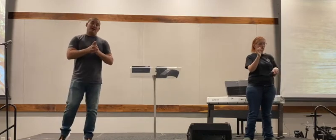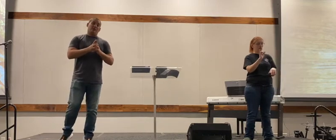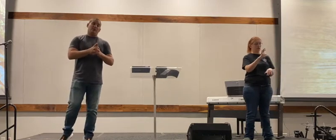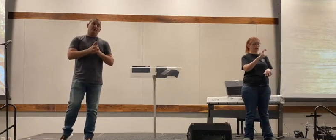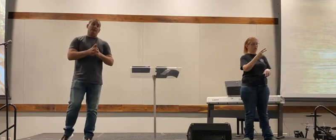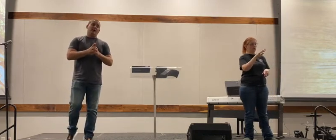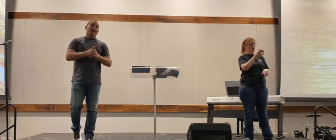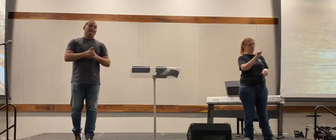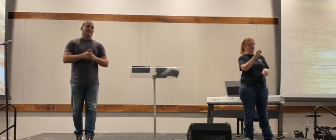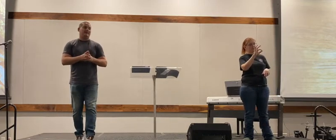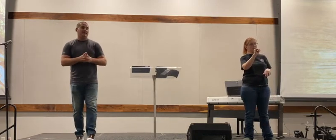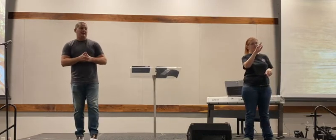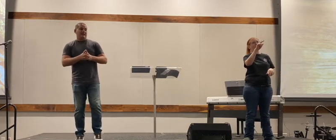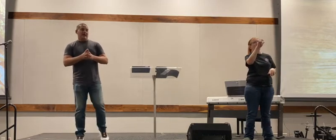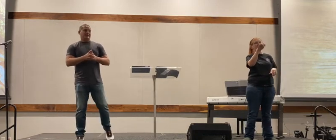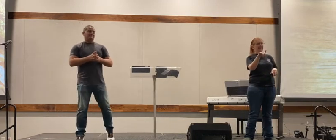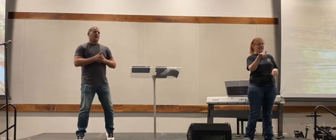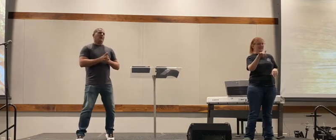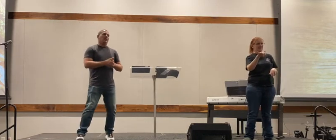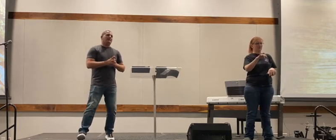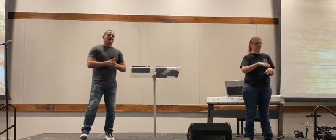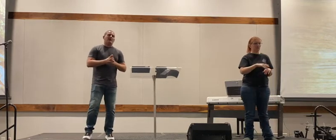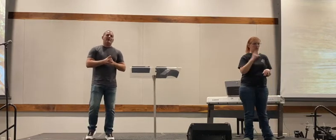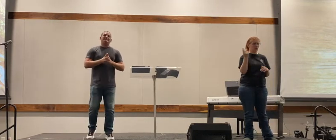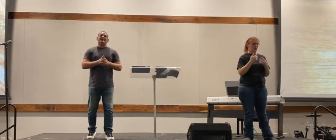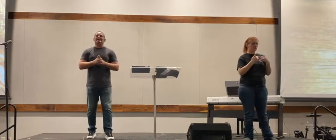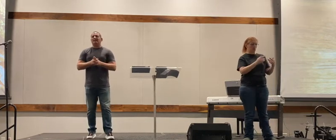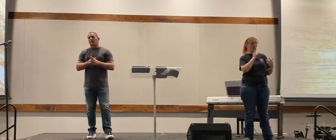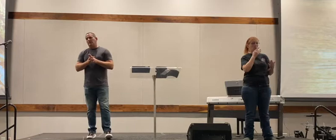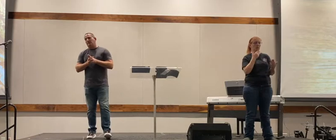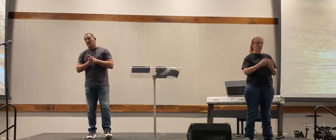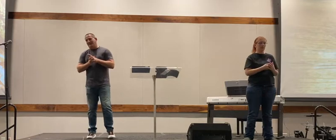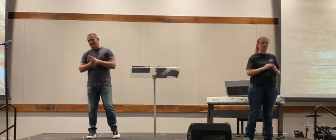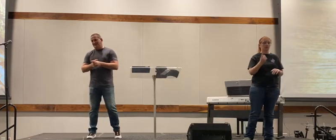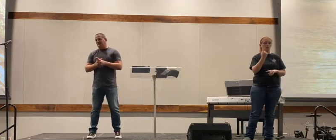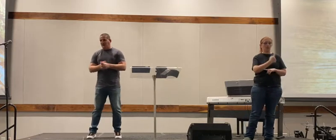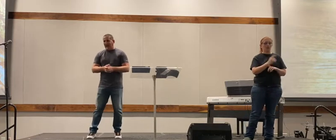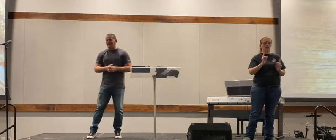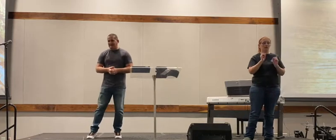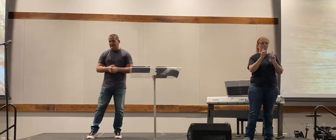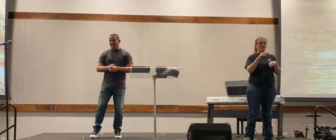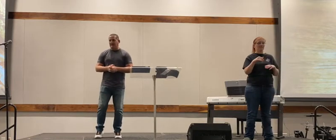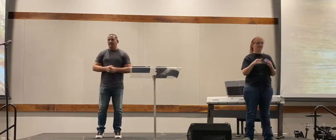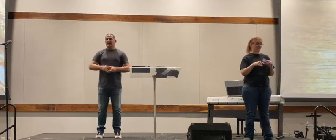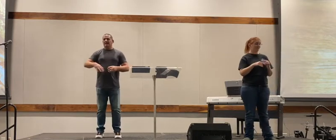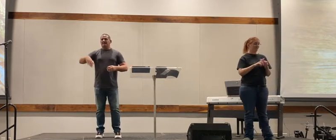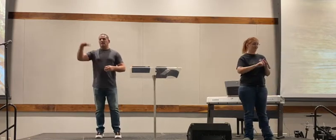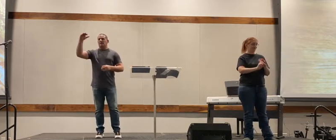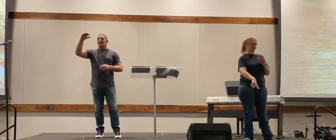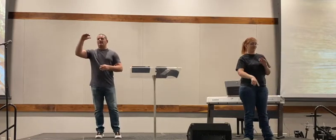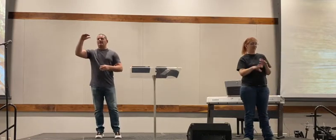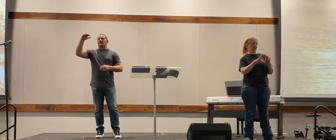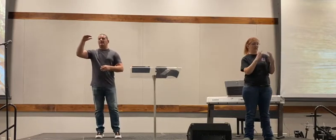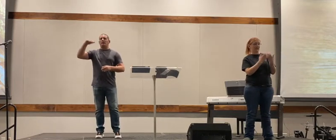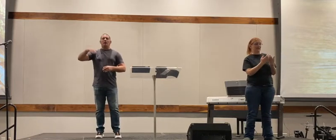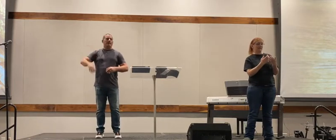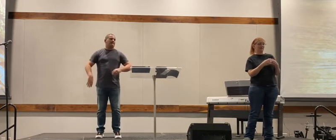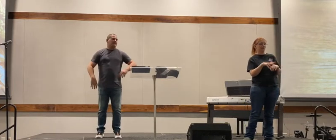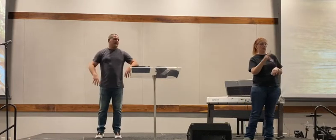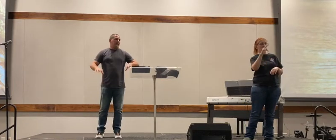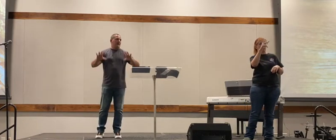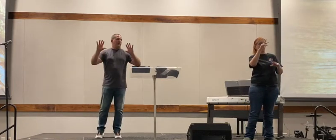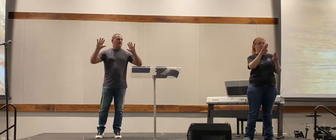got along really well. And so one day we decided that we were going to ditch class together. You see, we were on the third